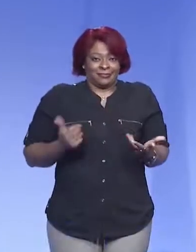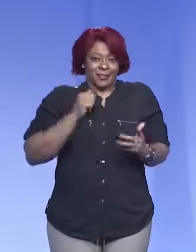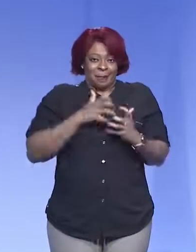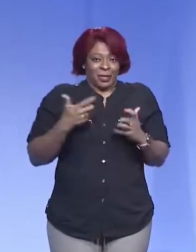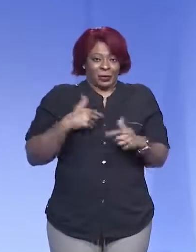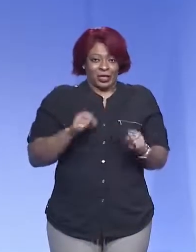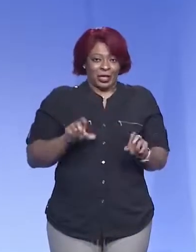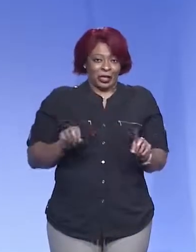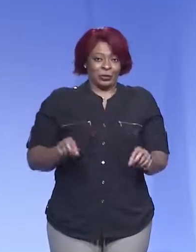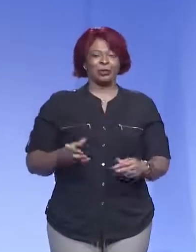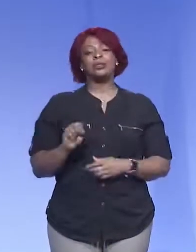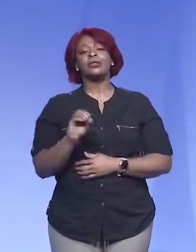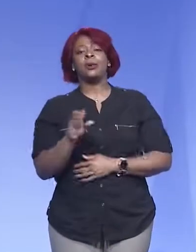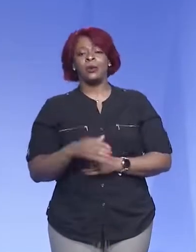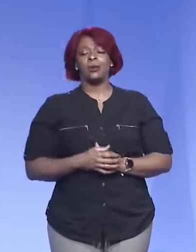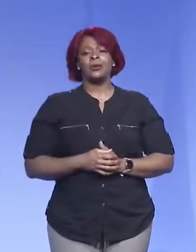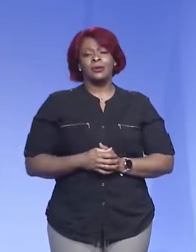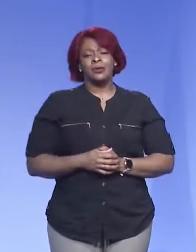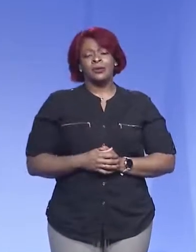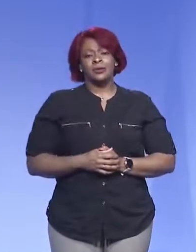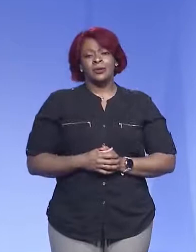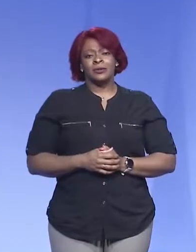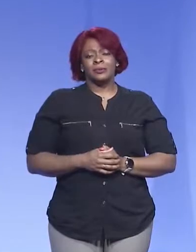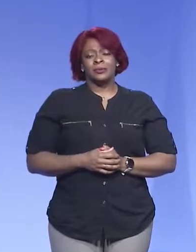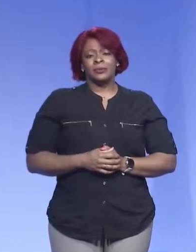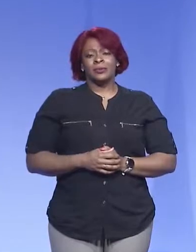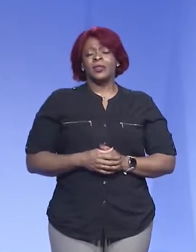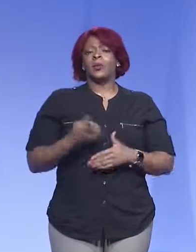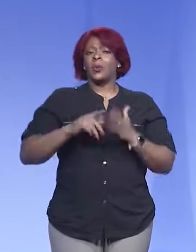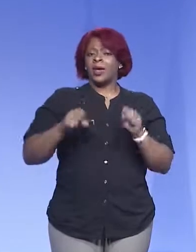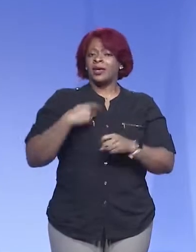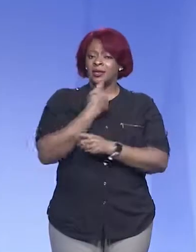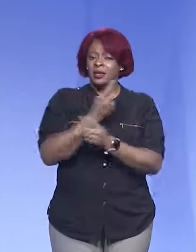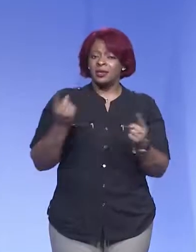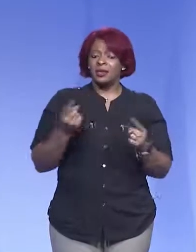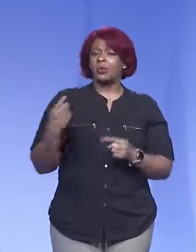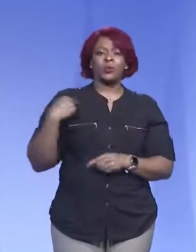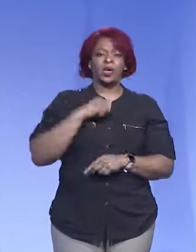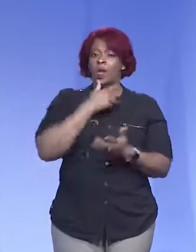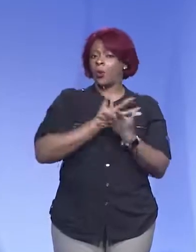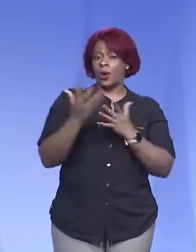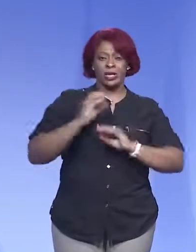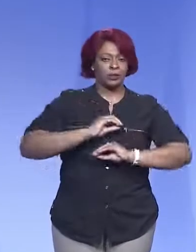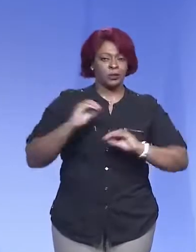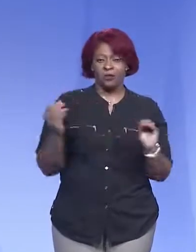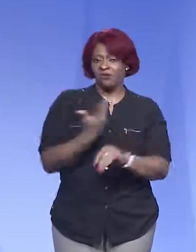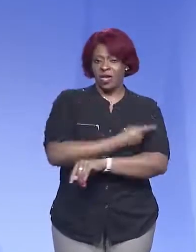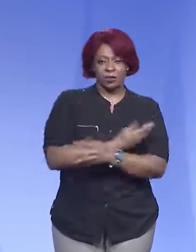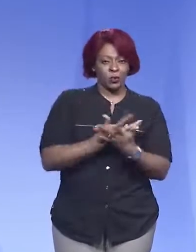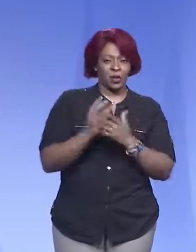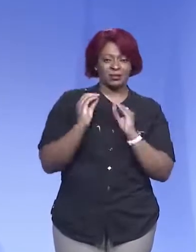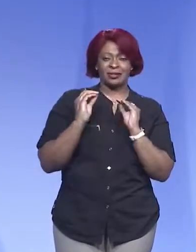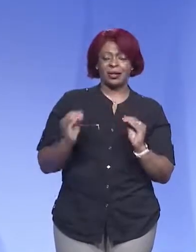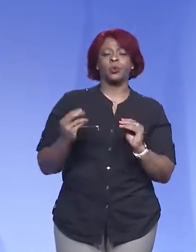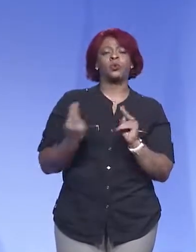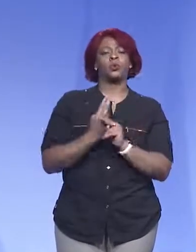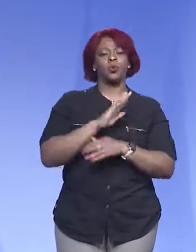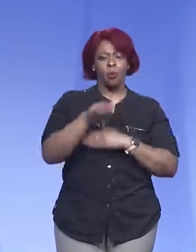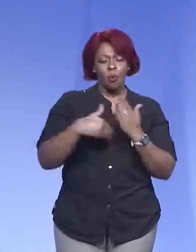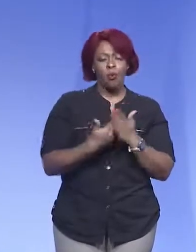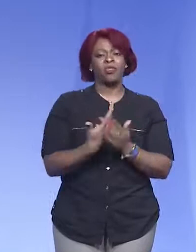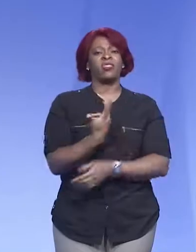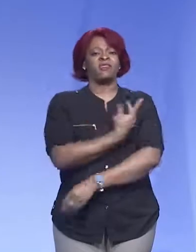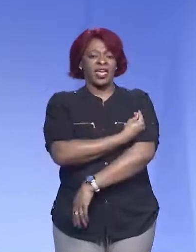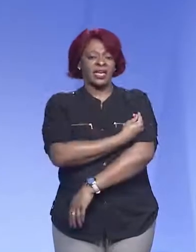we can do. So, what I can tell you is we haven't wasted any doses, and we are using all the